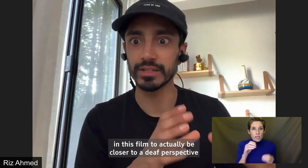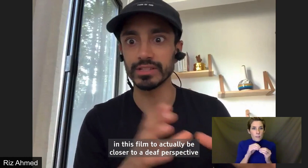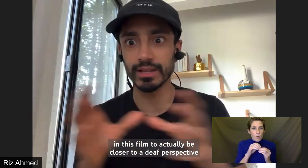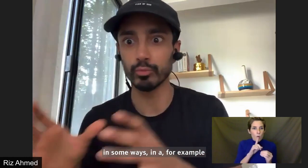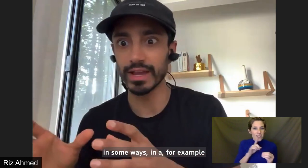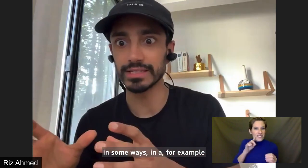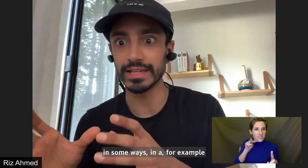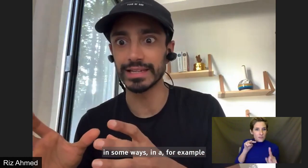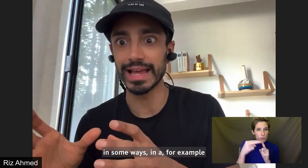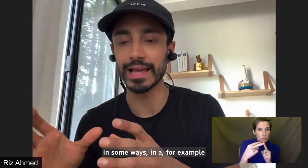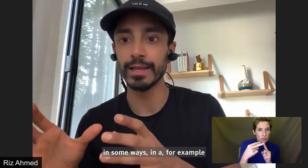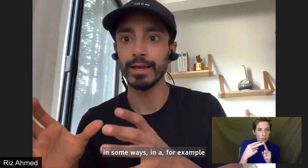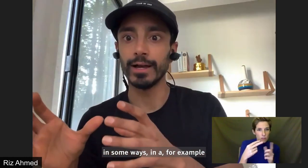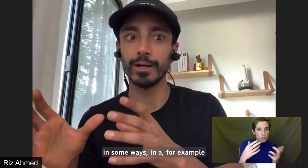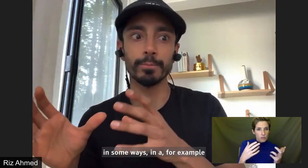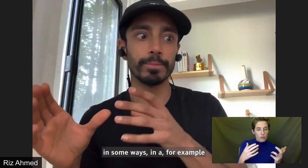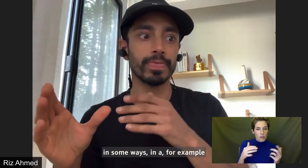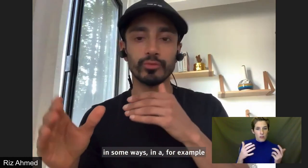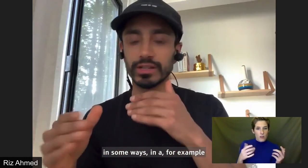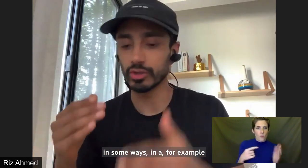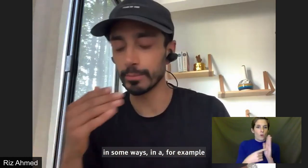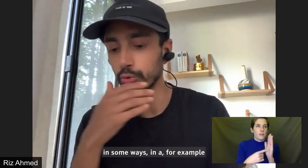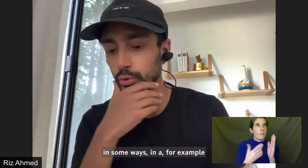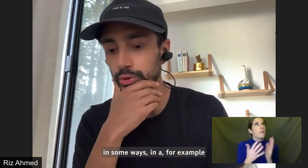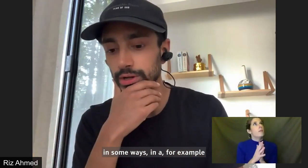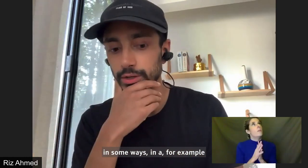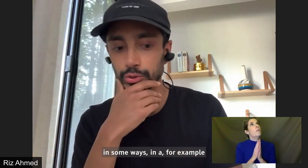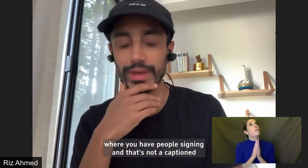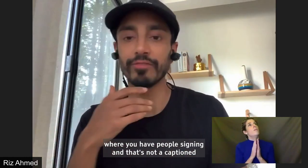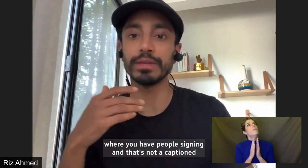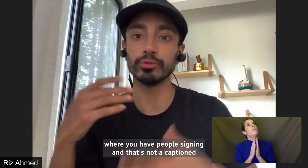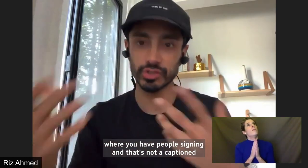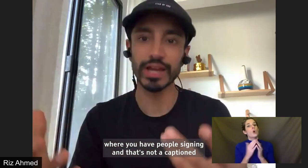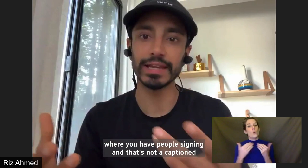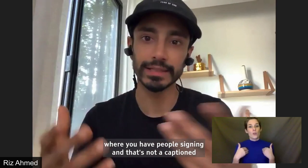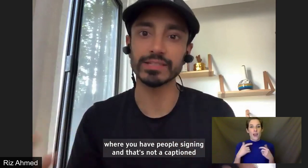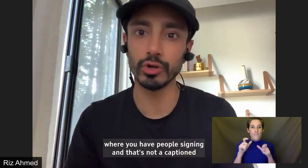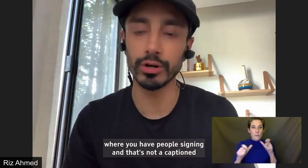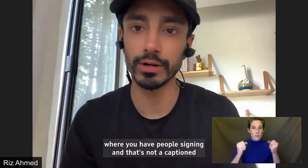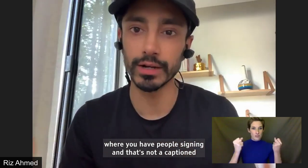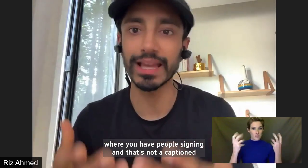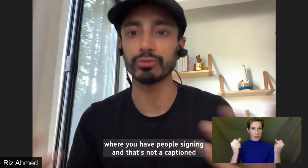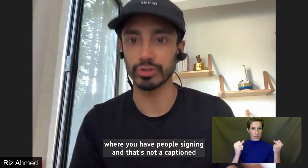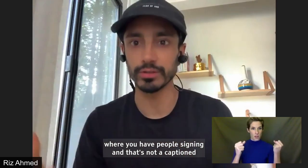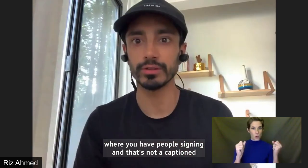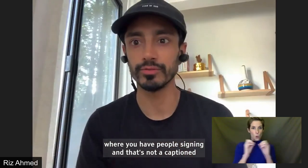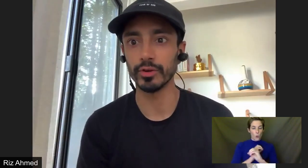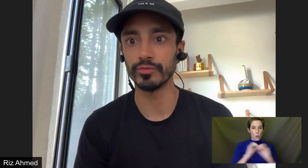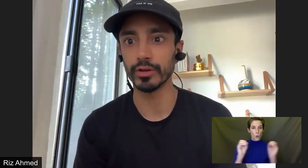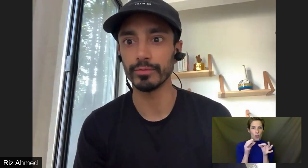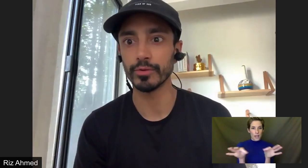deaf perspective in some ways, in that, for example, where you have people signing and that's not